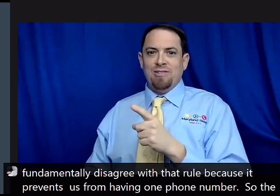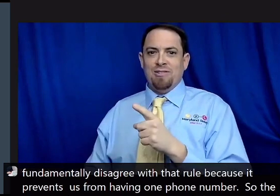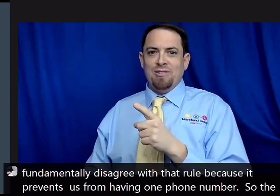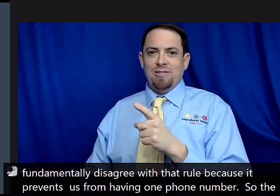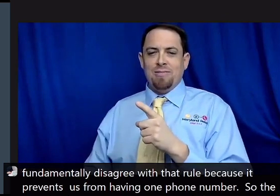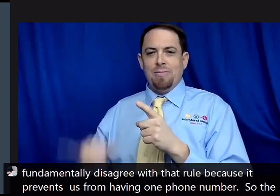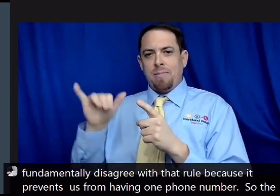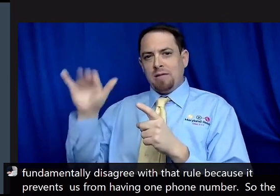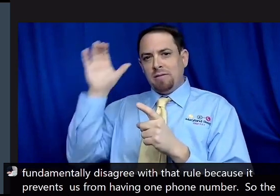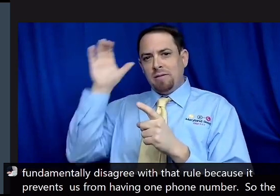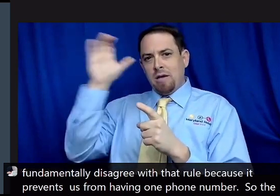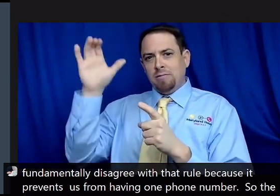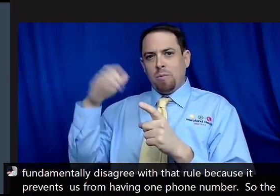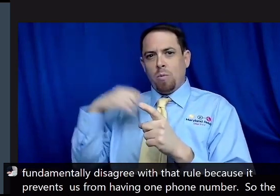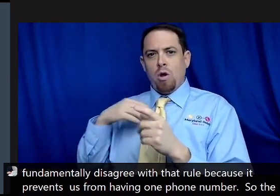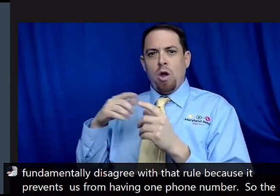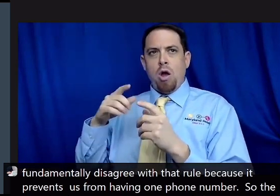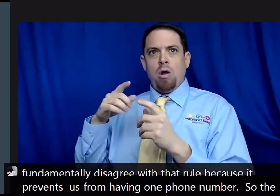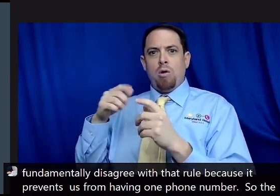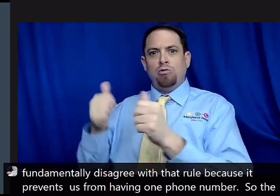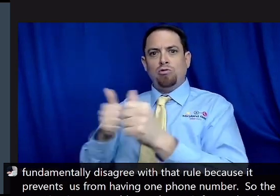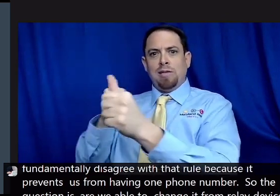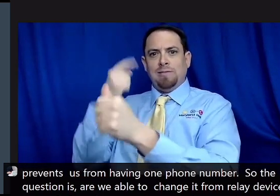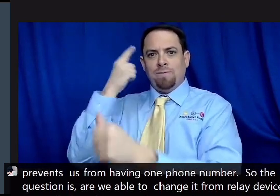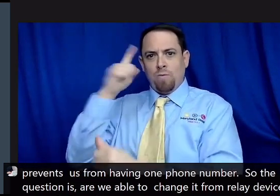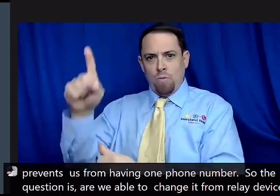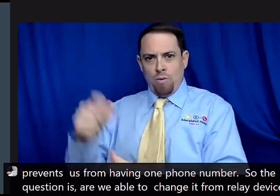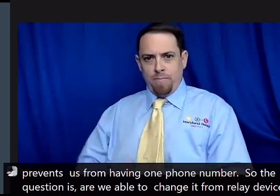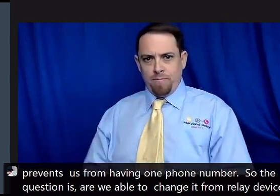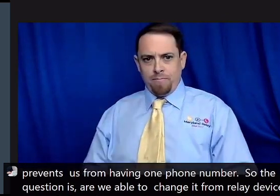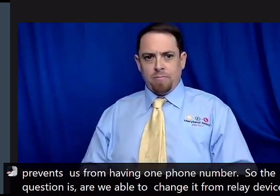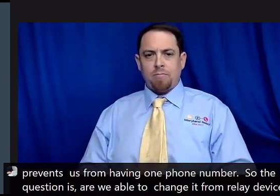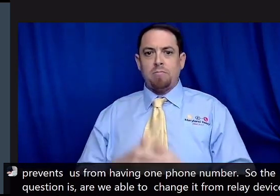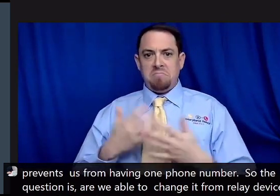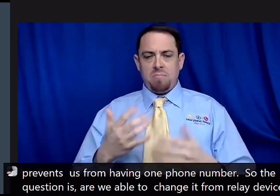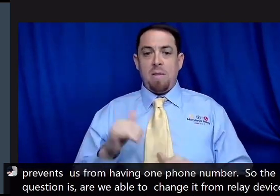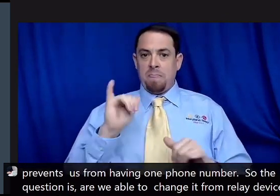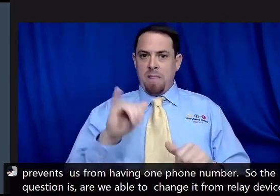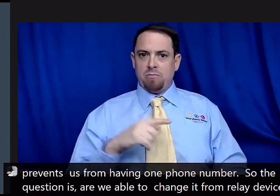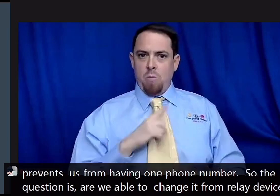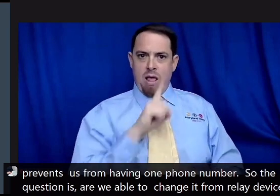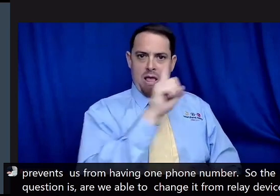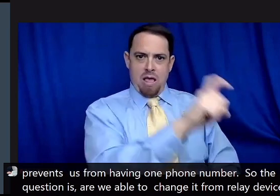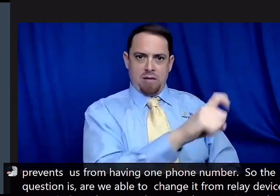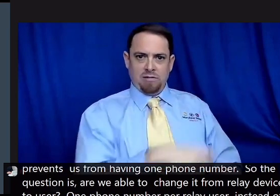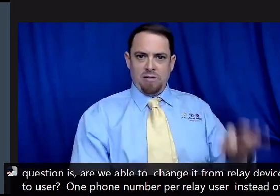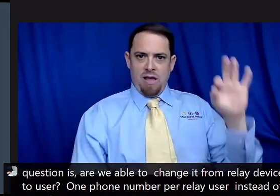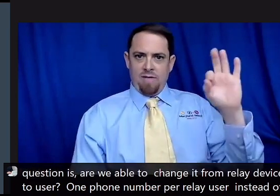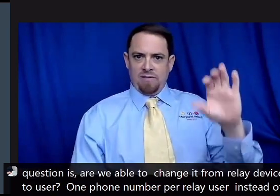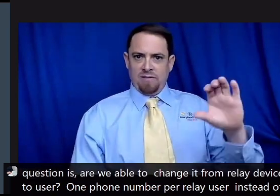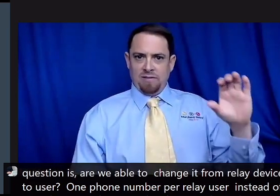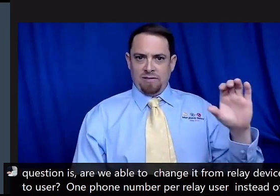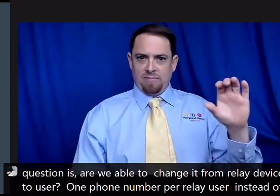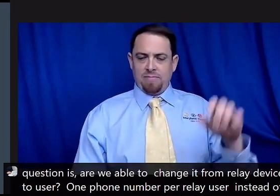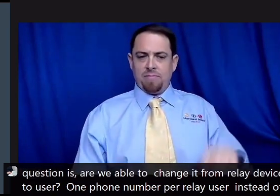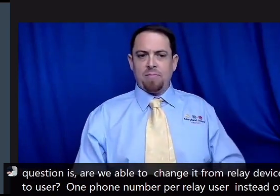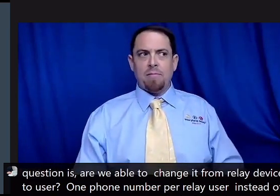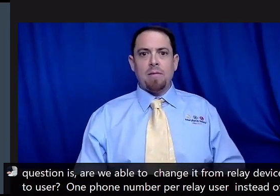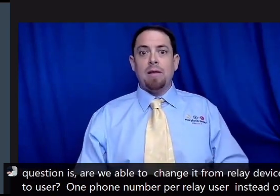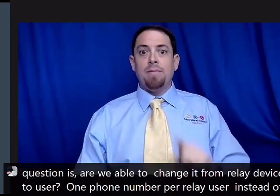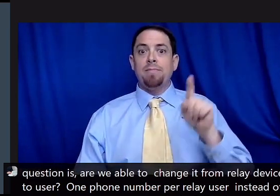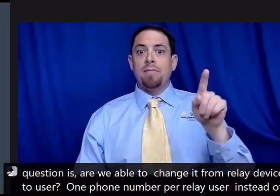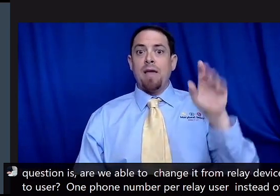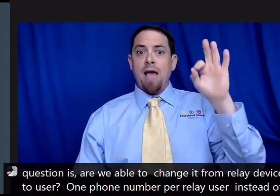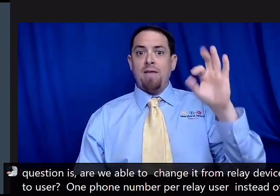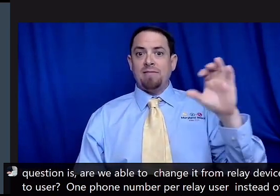relay user instead of 1 phone number per relay device. That's the concept that we're pursuing. And that's the question that